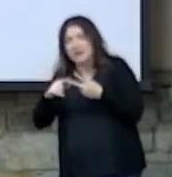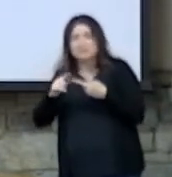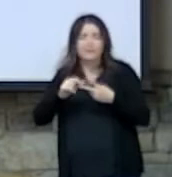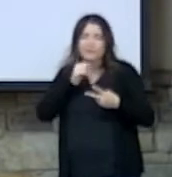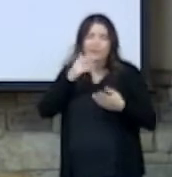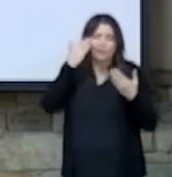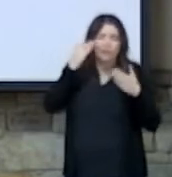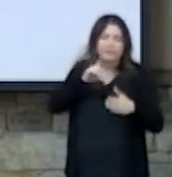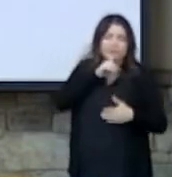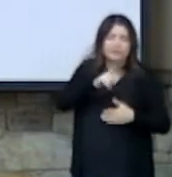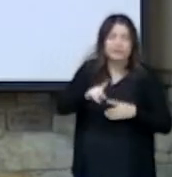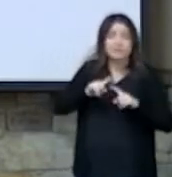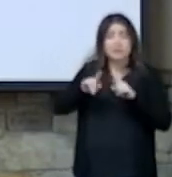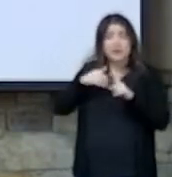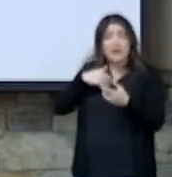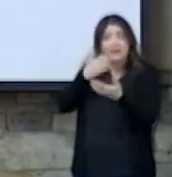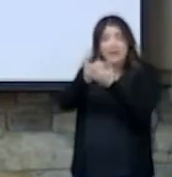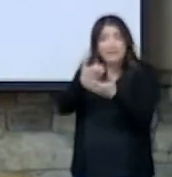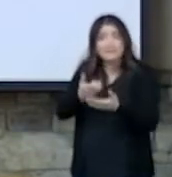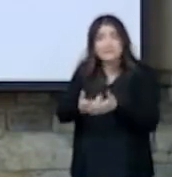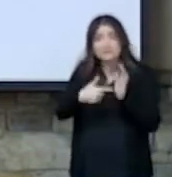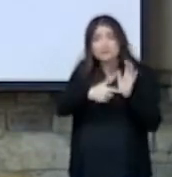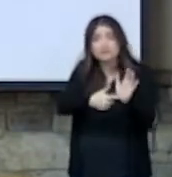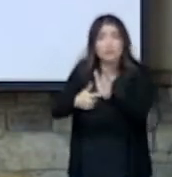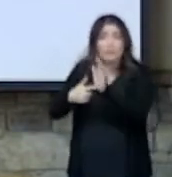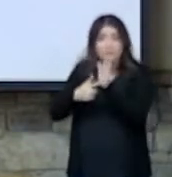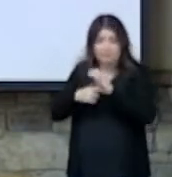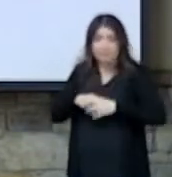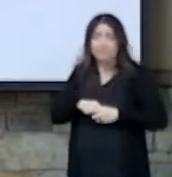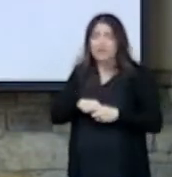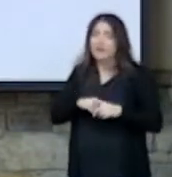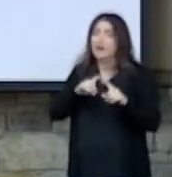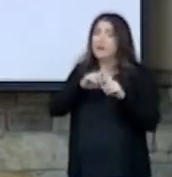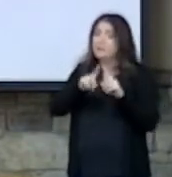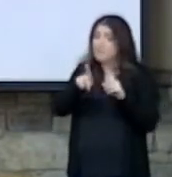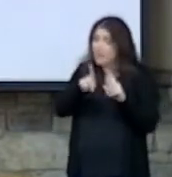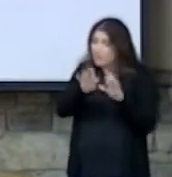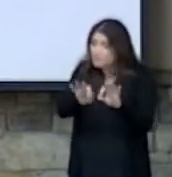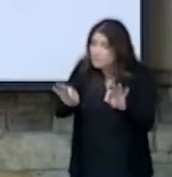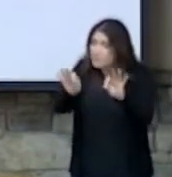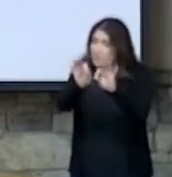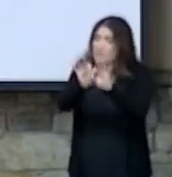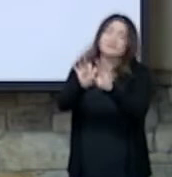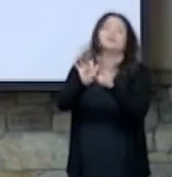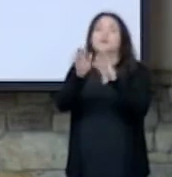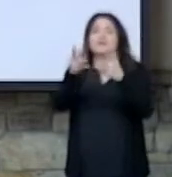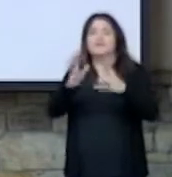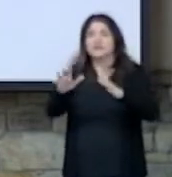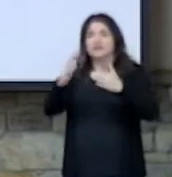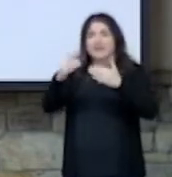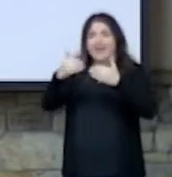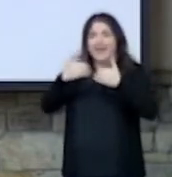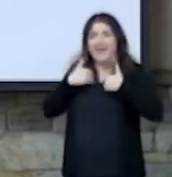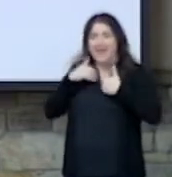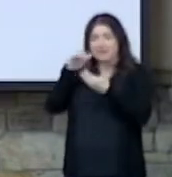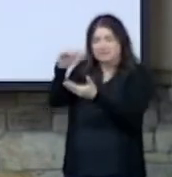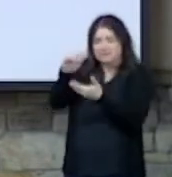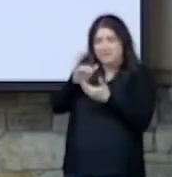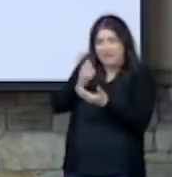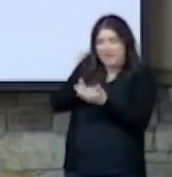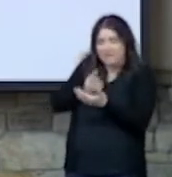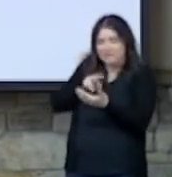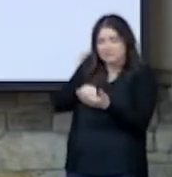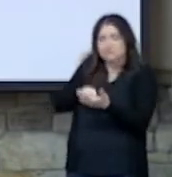But they had evidence that was presented to them. But here's what's important. Once they had the evidence, they followed